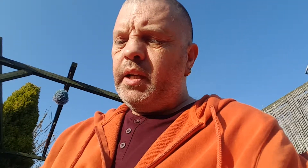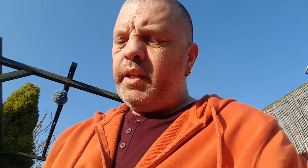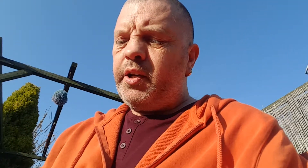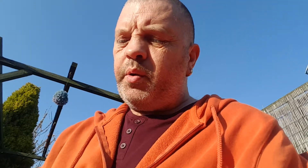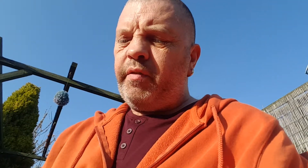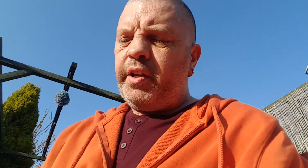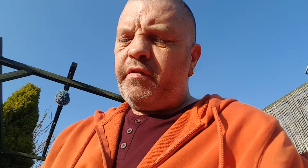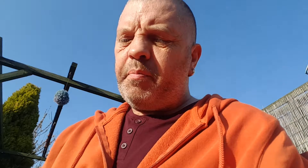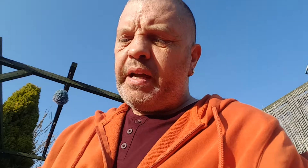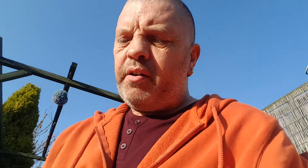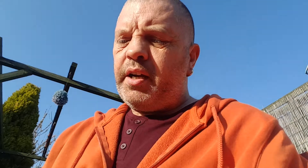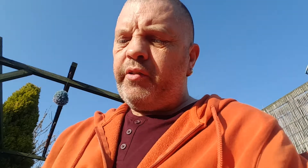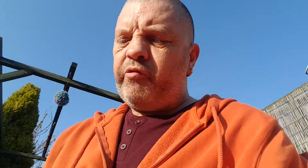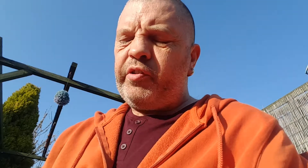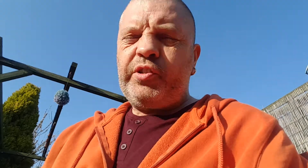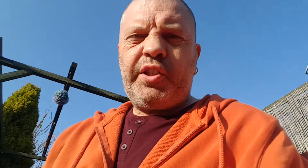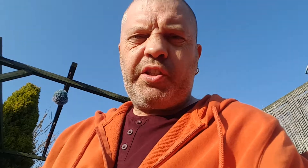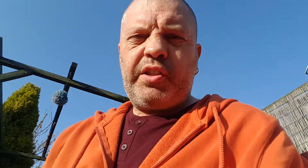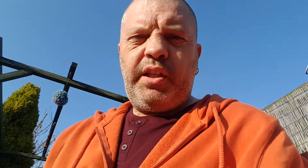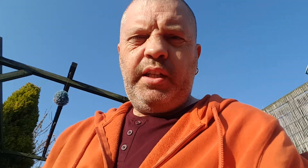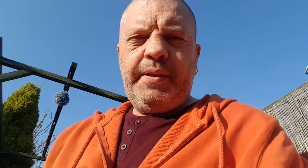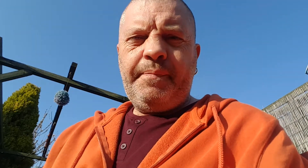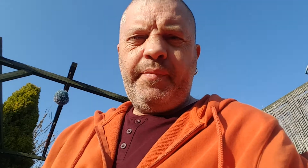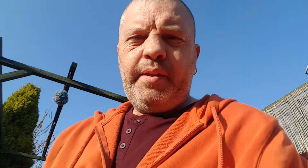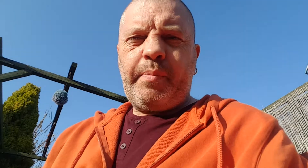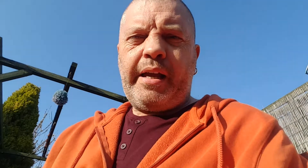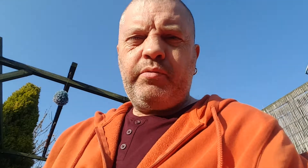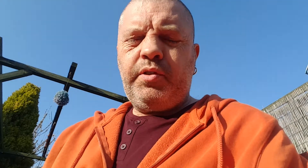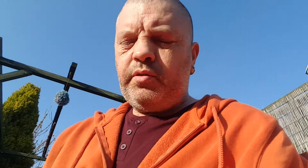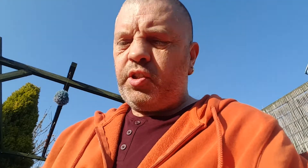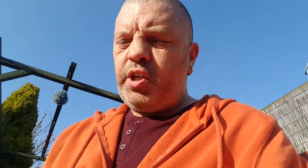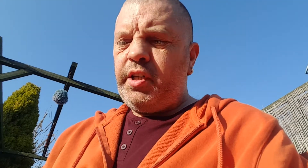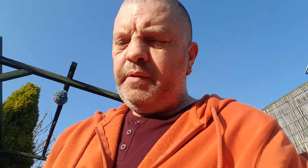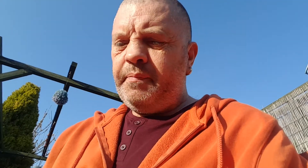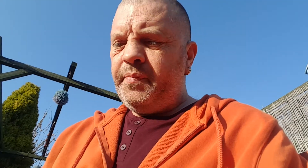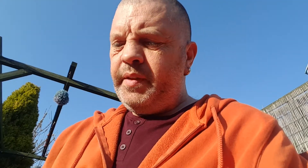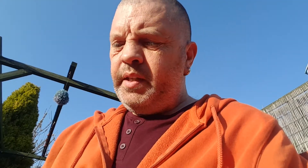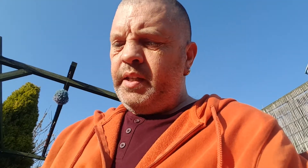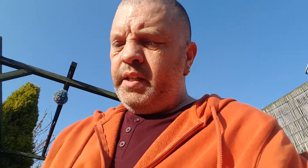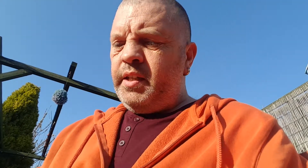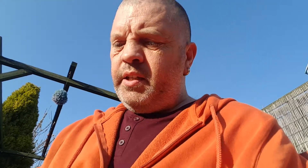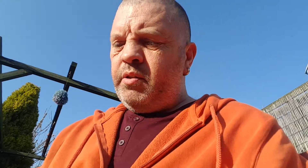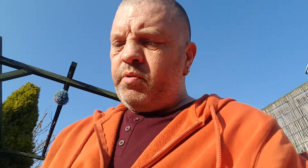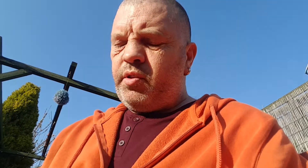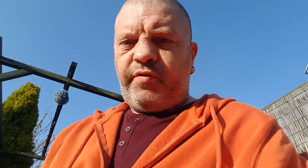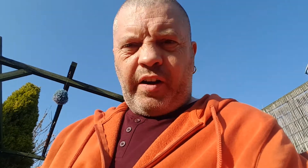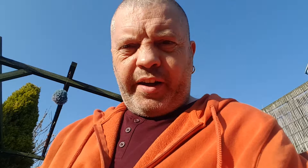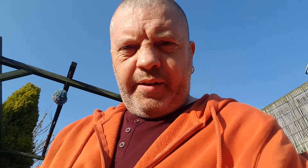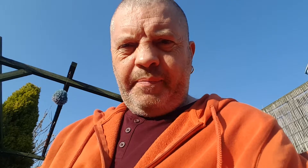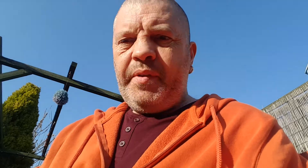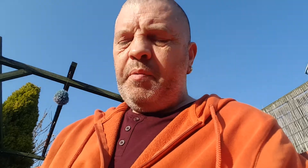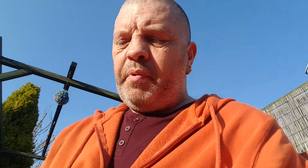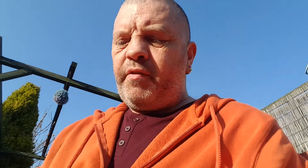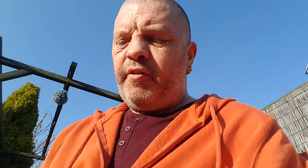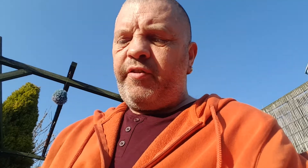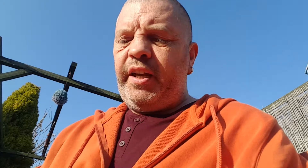the equivalent of about £160 sterling, which is fine, but I've got a